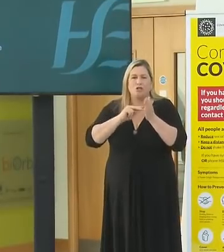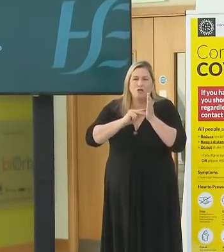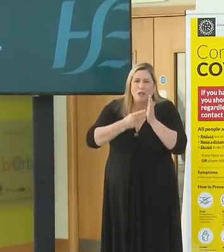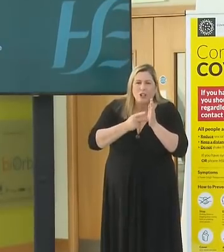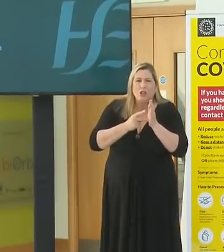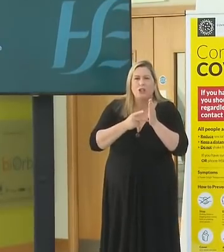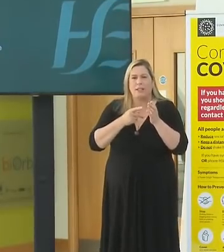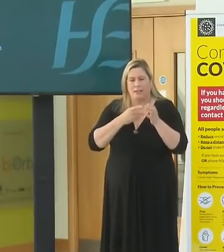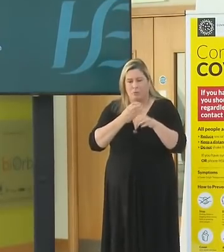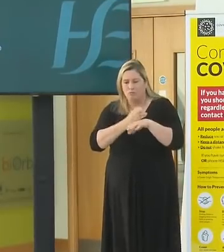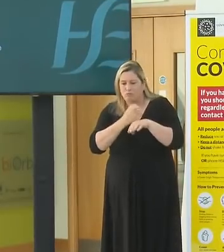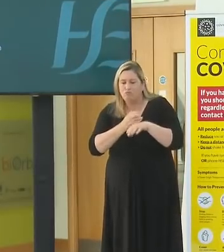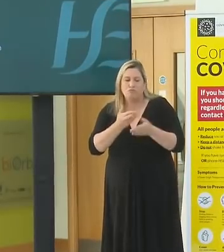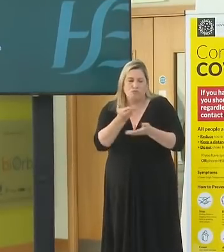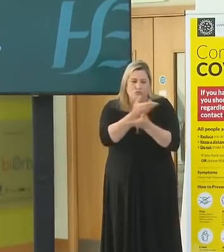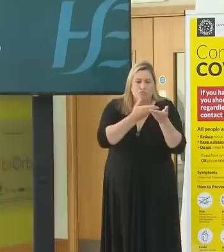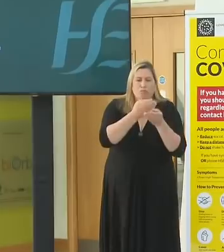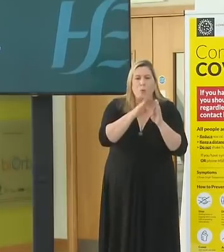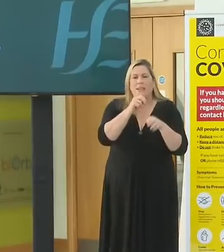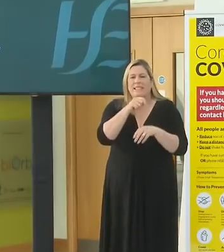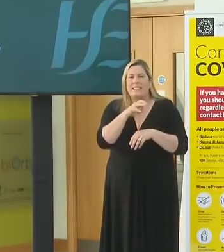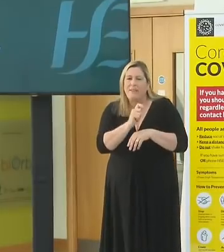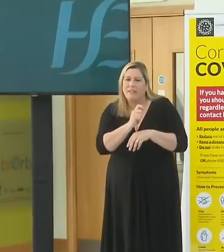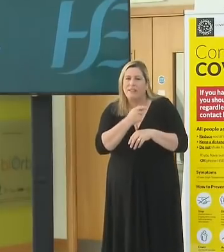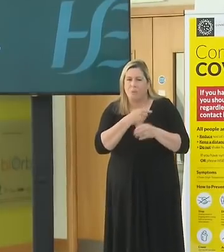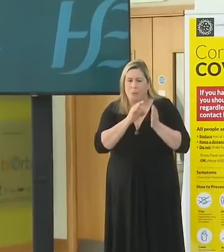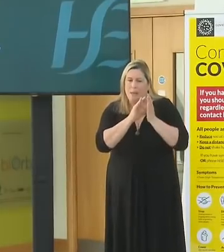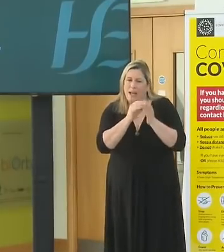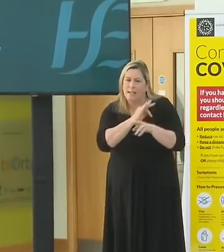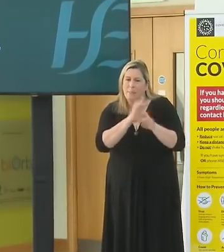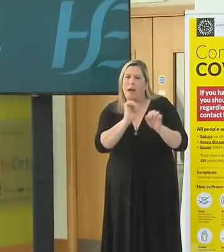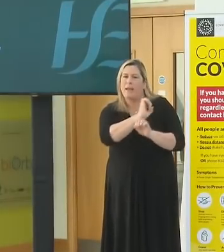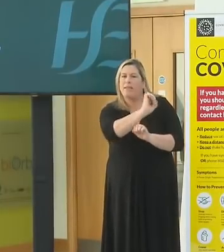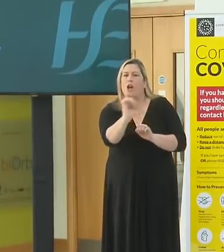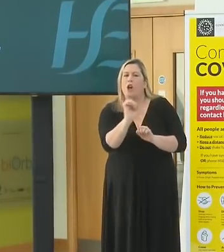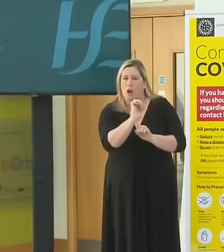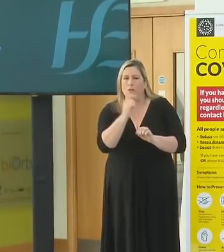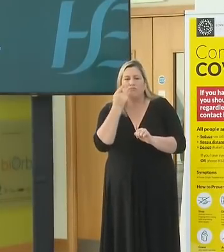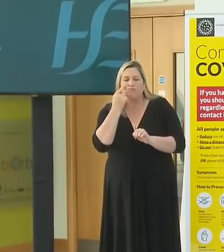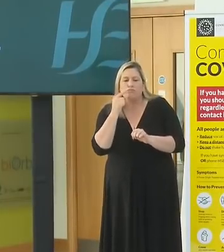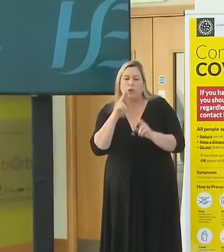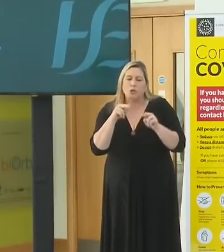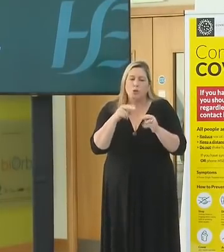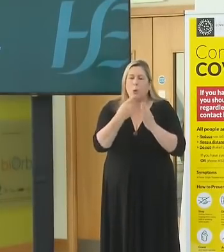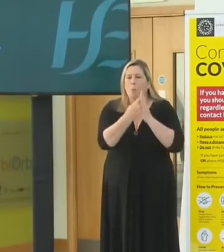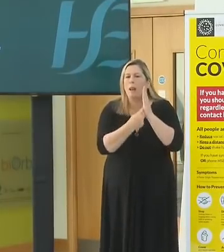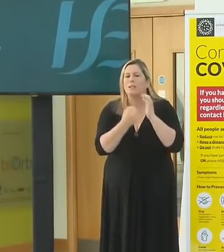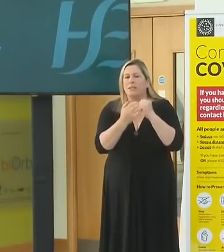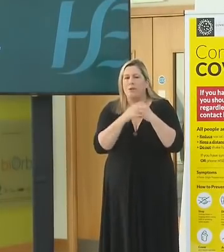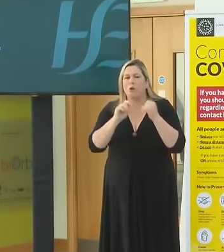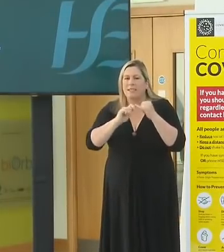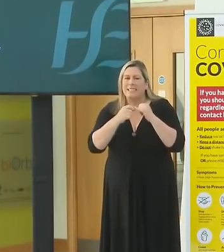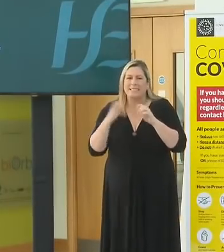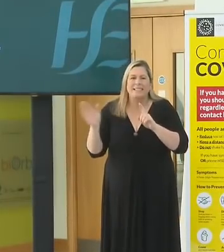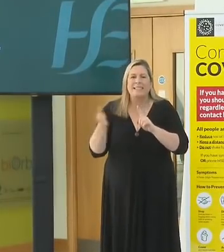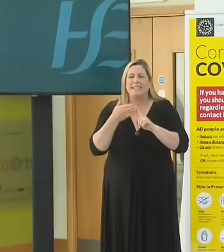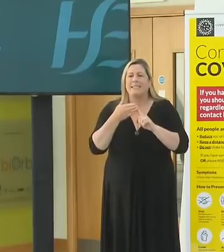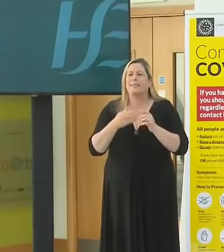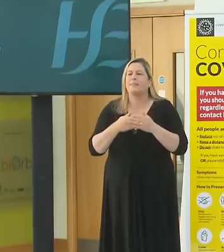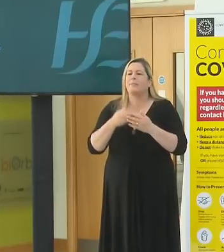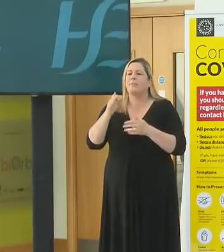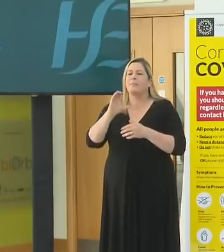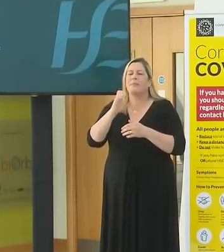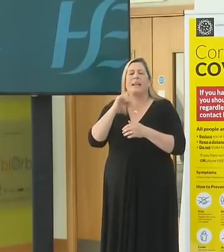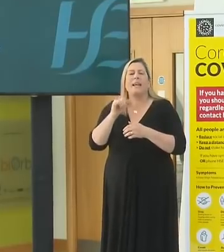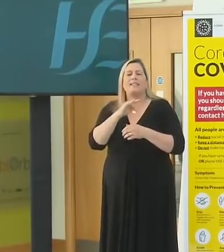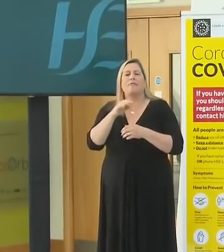ongoing with NEFIT, and will be guided by whatever recommendations emerge from that policy. Okay, Casey. Casey Reardon